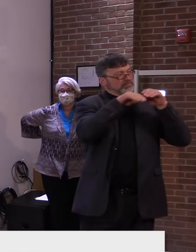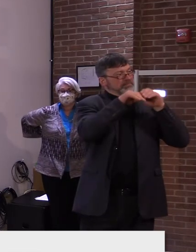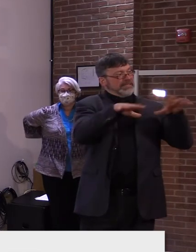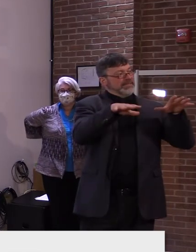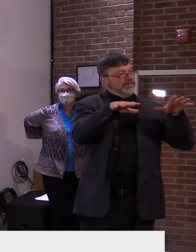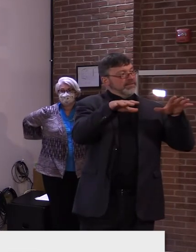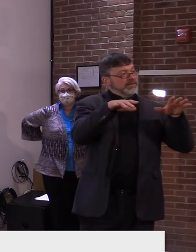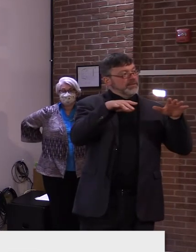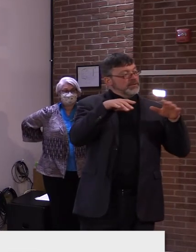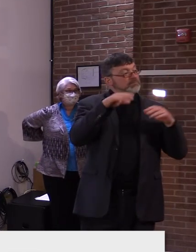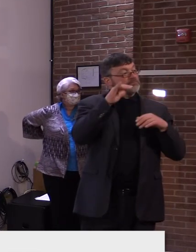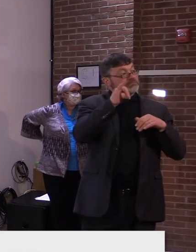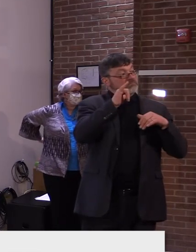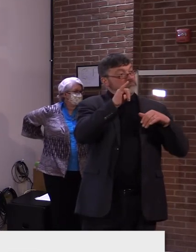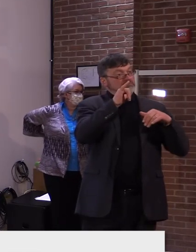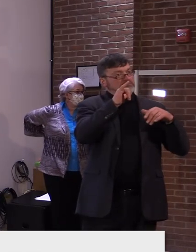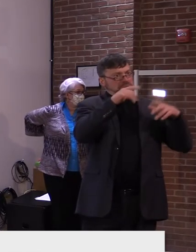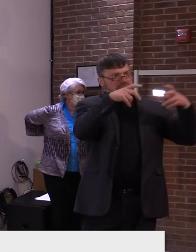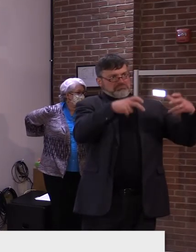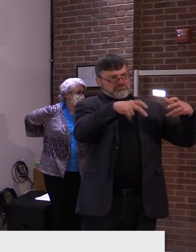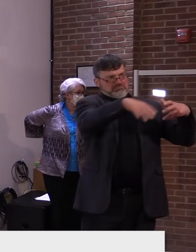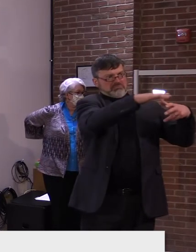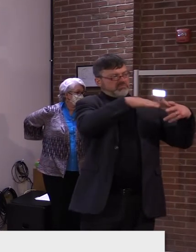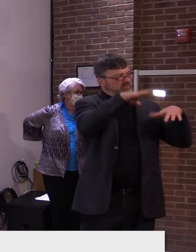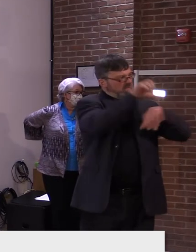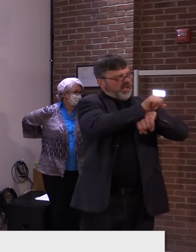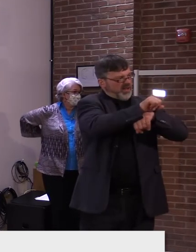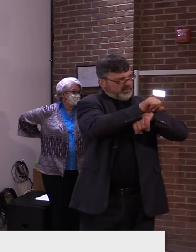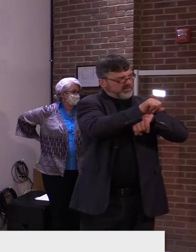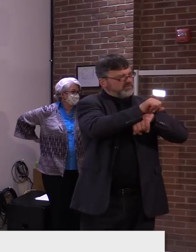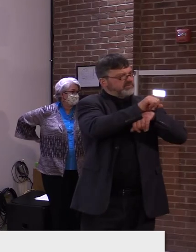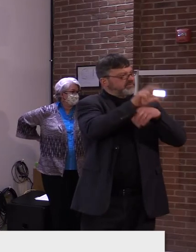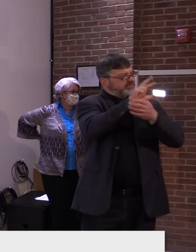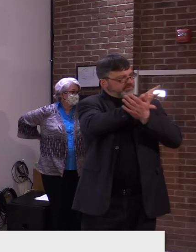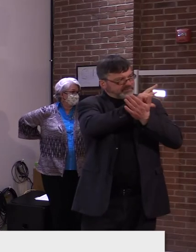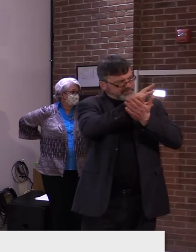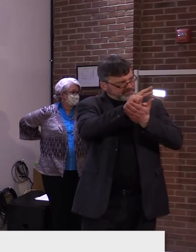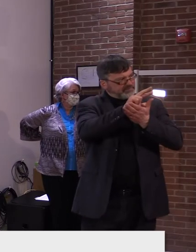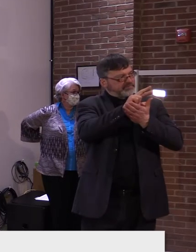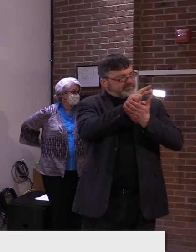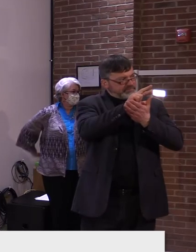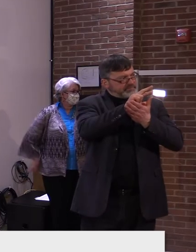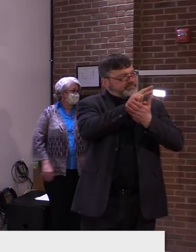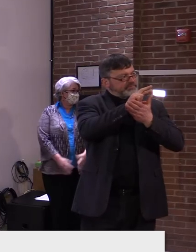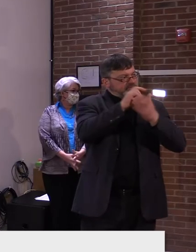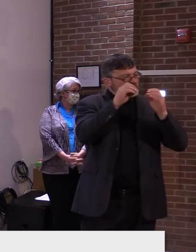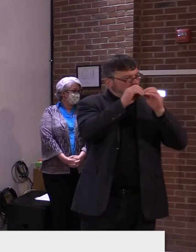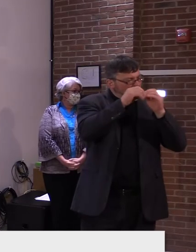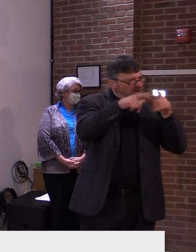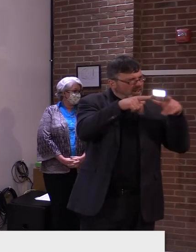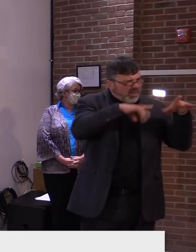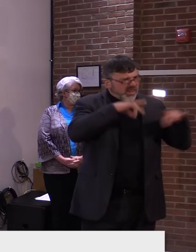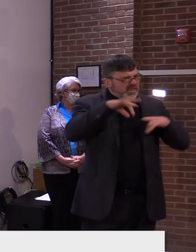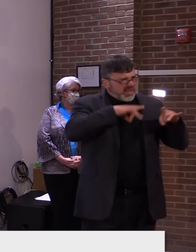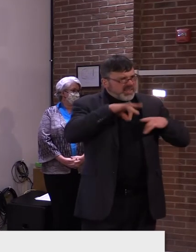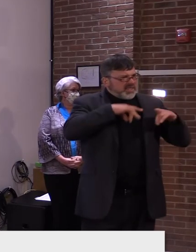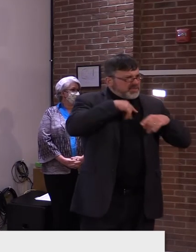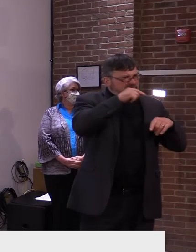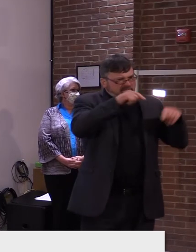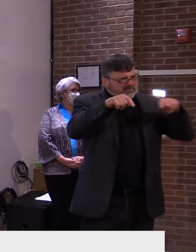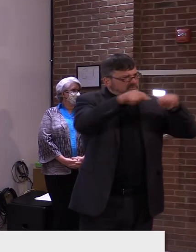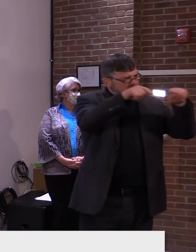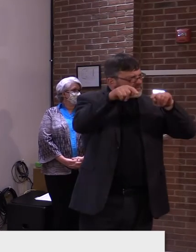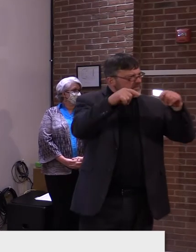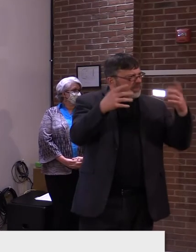tests are still coming back positive. I'm wondering if you're learning anything about the mechanism of spread, as to why it's